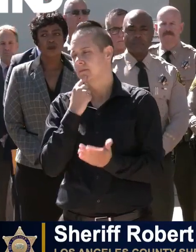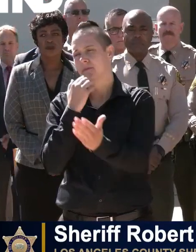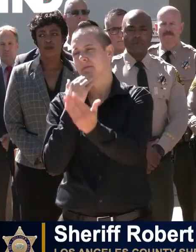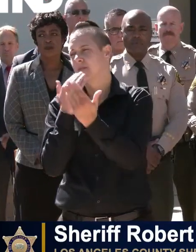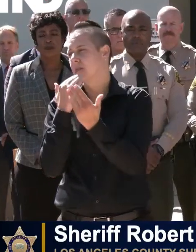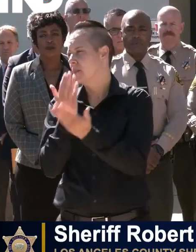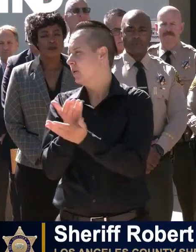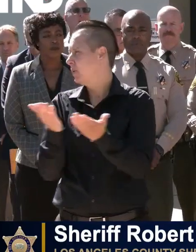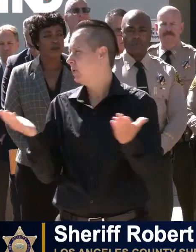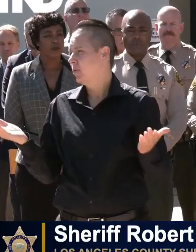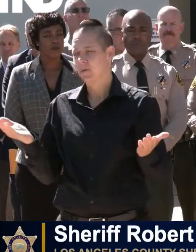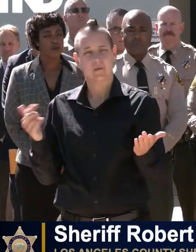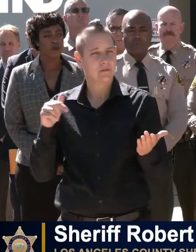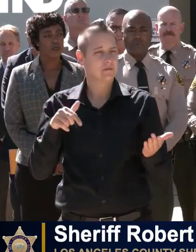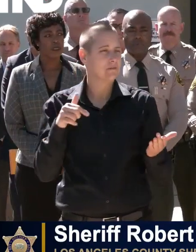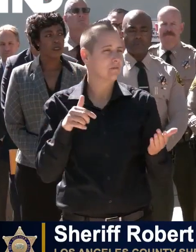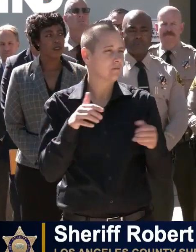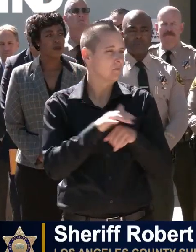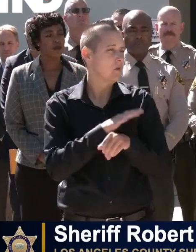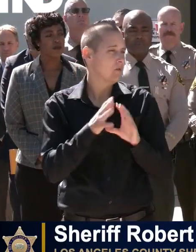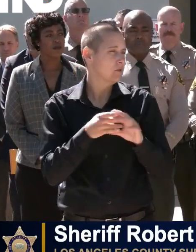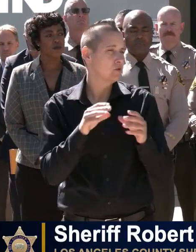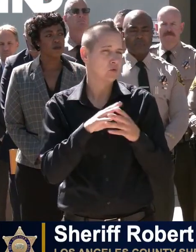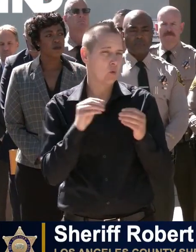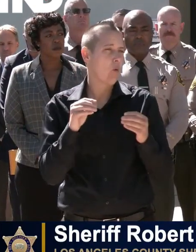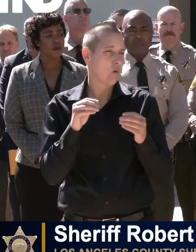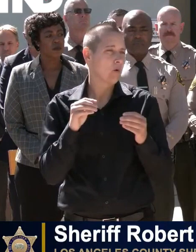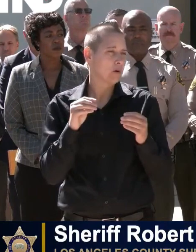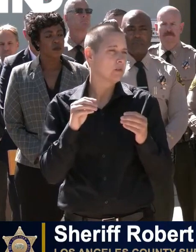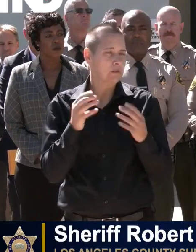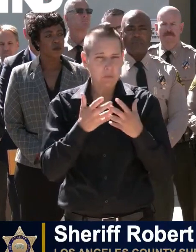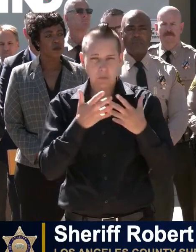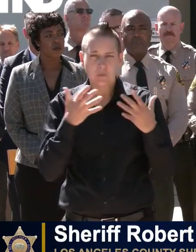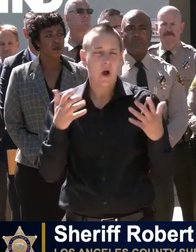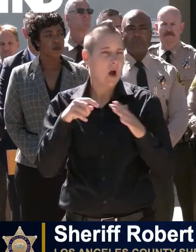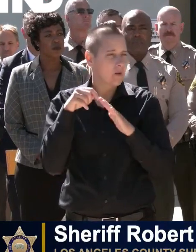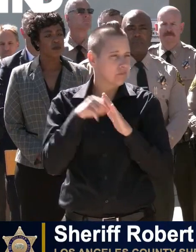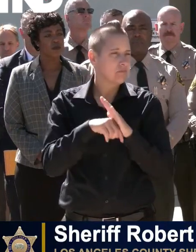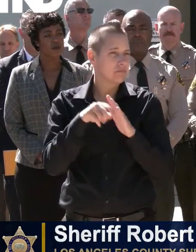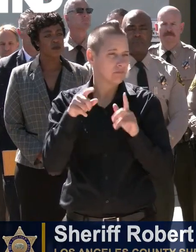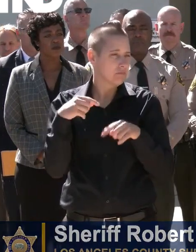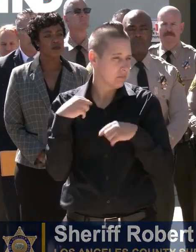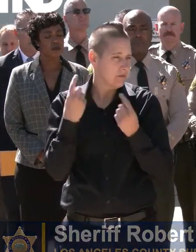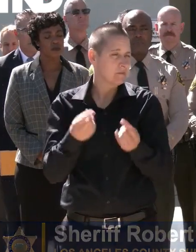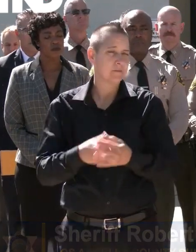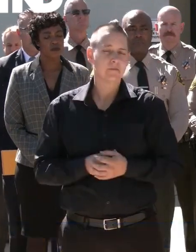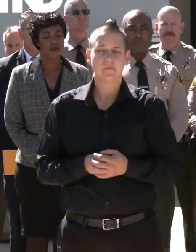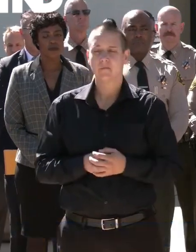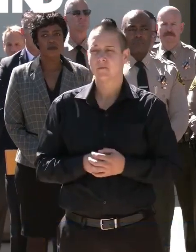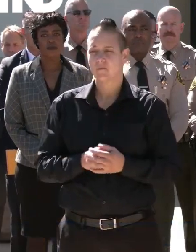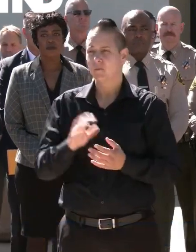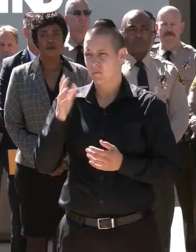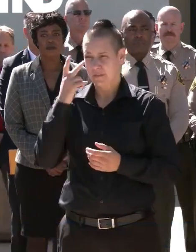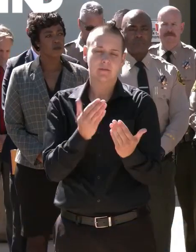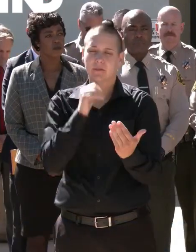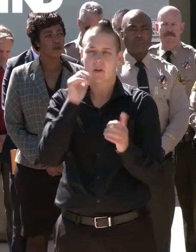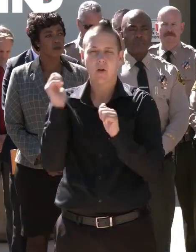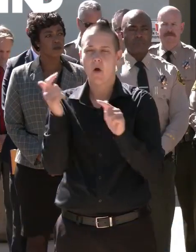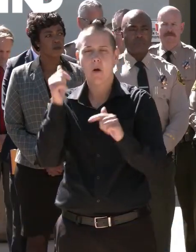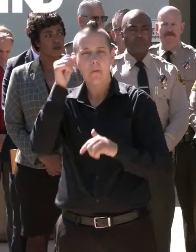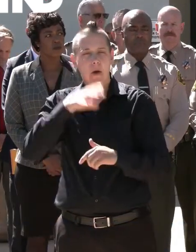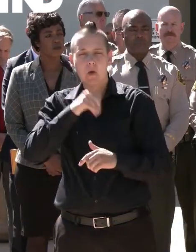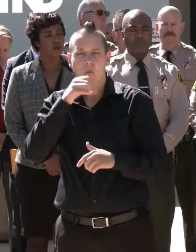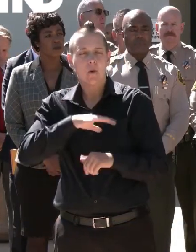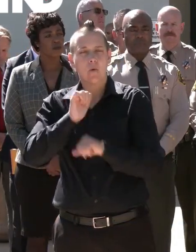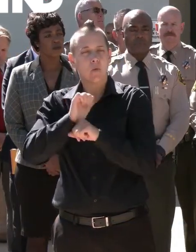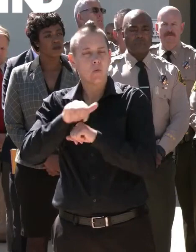of you for covering this story so extensively as you have. Not only every man and woman who works